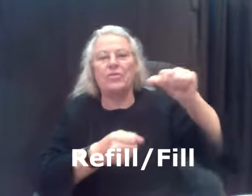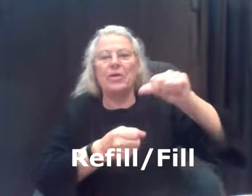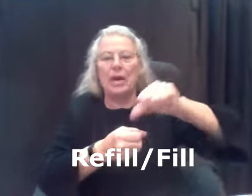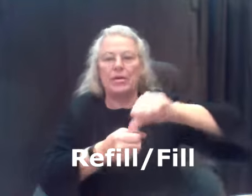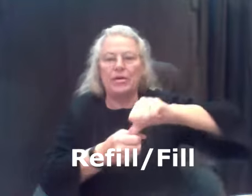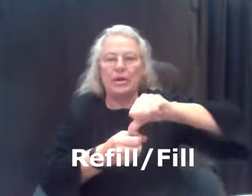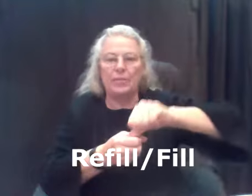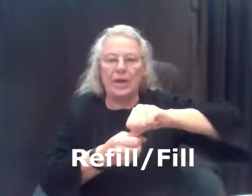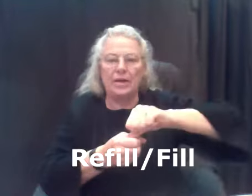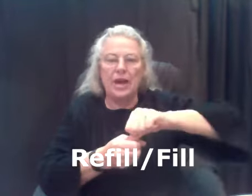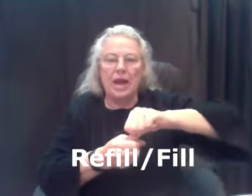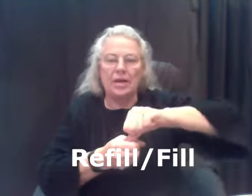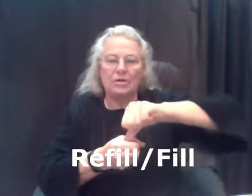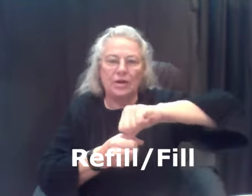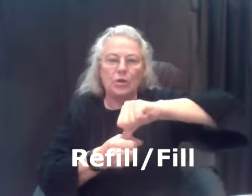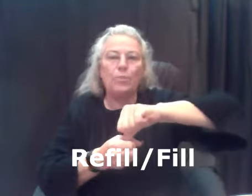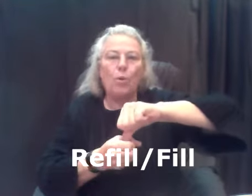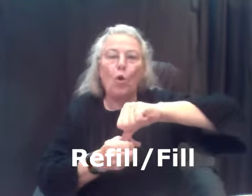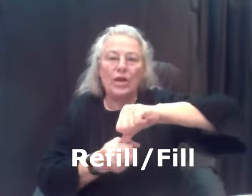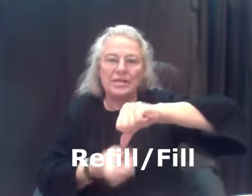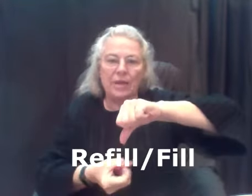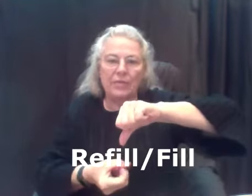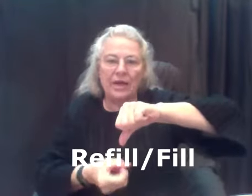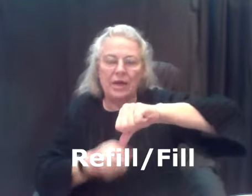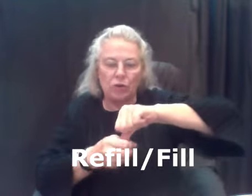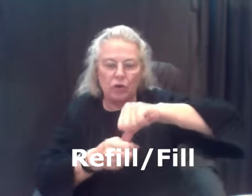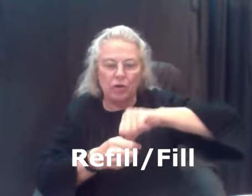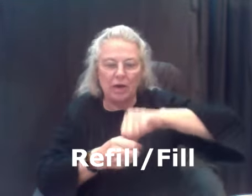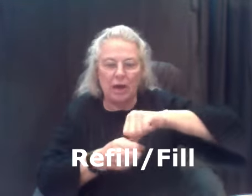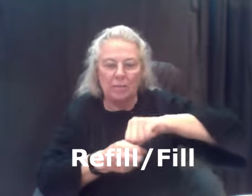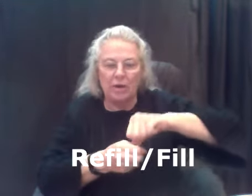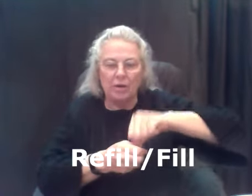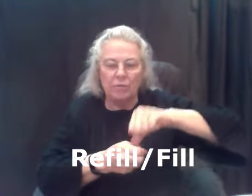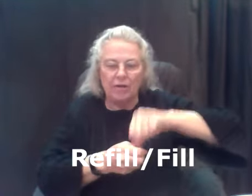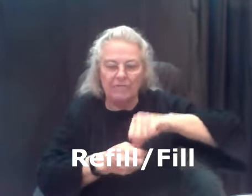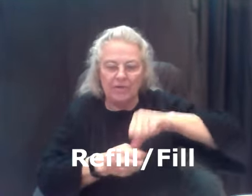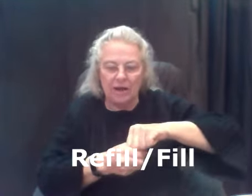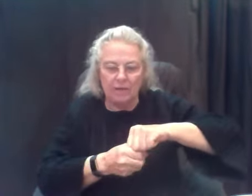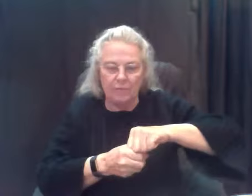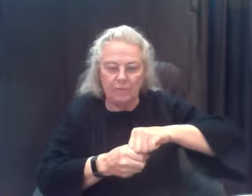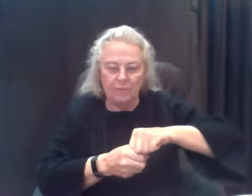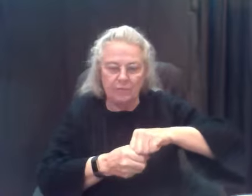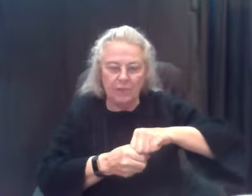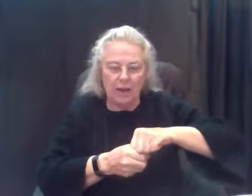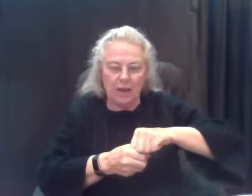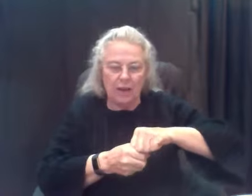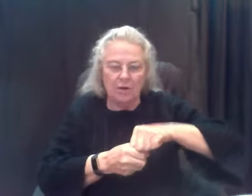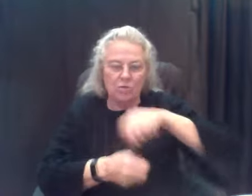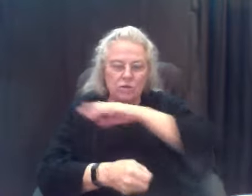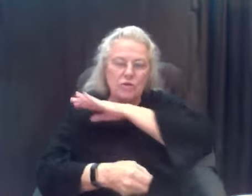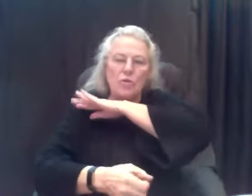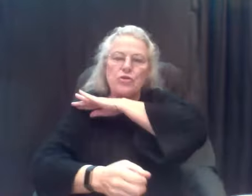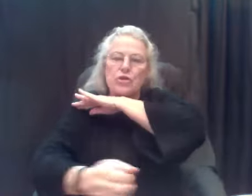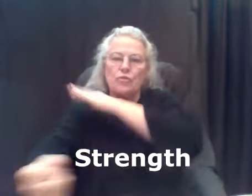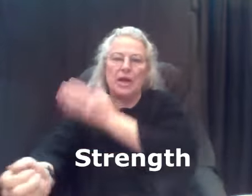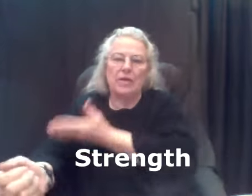out a little bit, and like you're pouring something into your cup. Refill. And of course, you know strength is